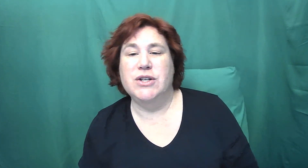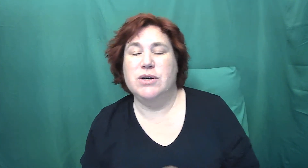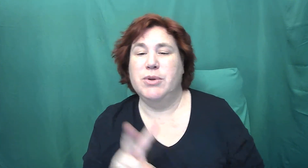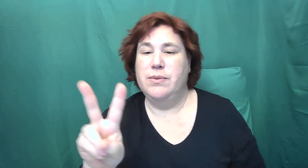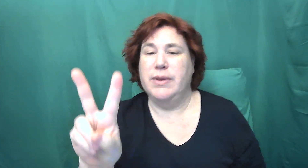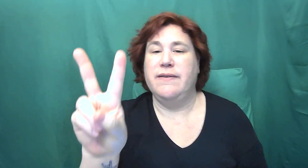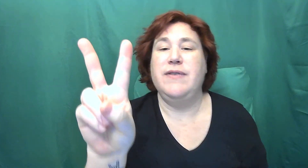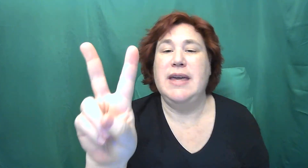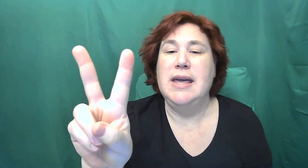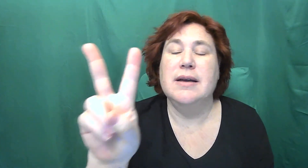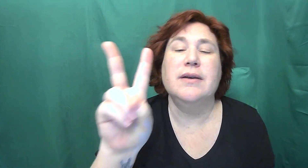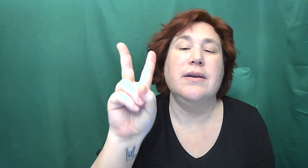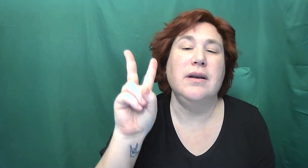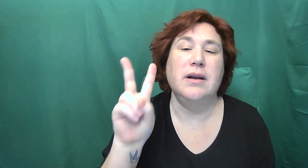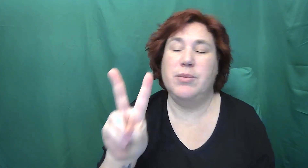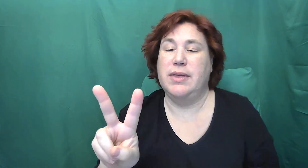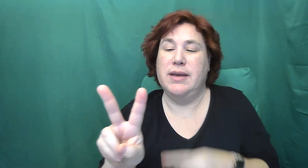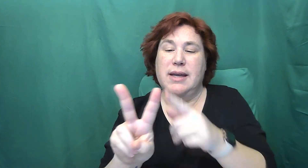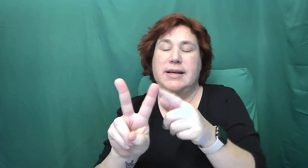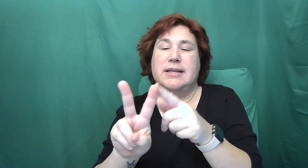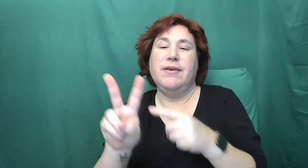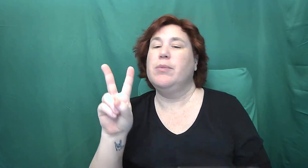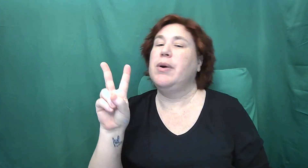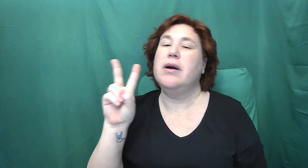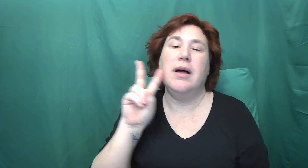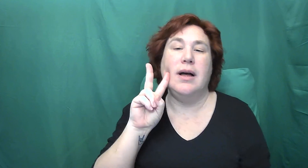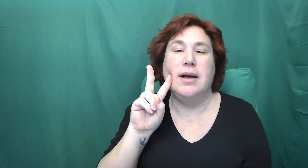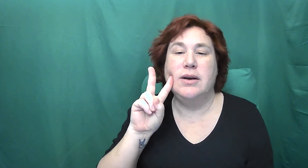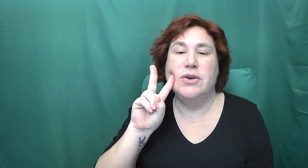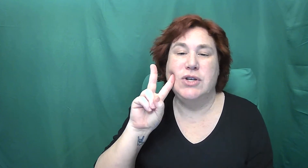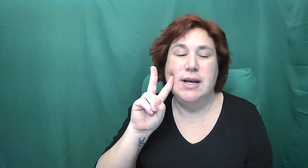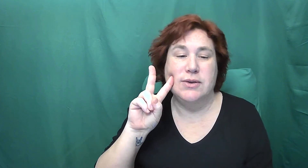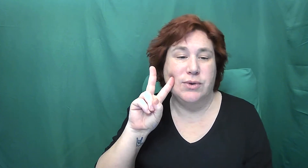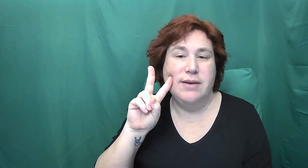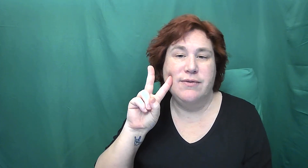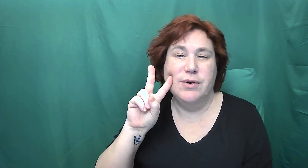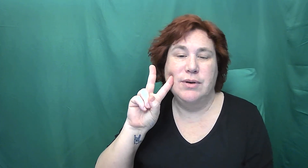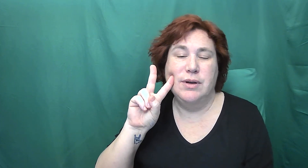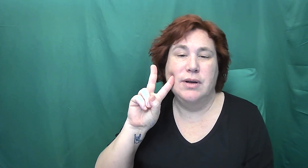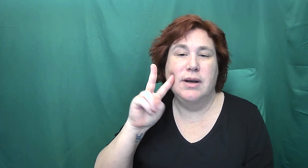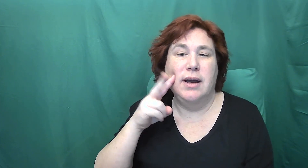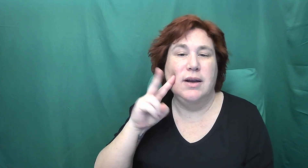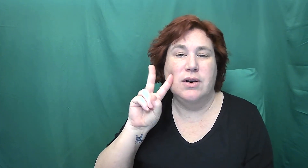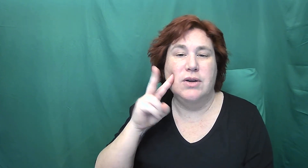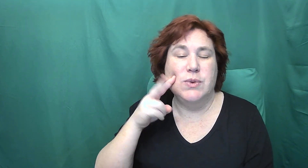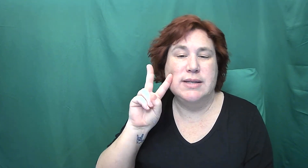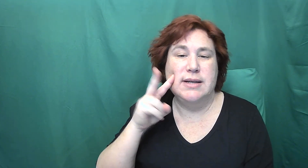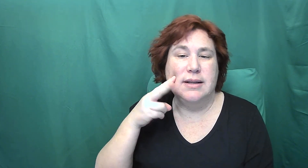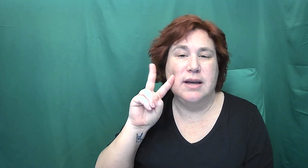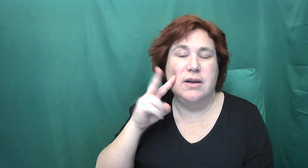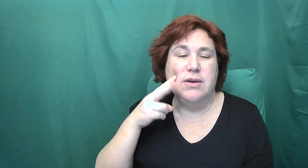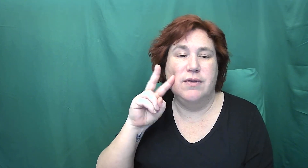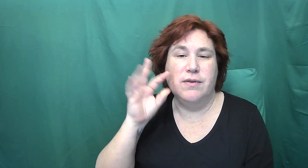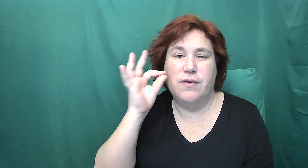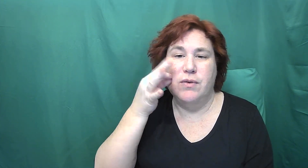Vegetable with a V. You're going to put the index finger part on your cheek, sort of like fruit, and you're going to twist it like you did for fruit.